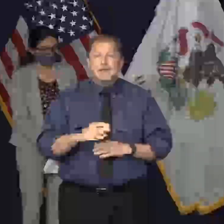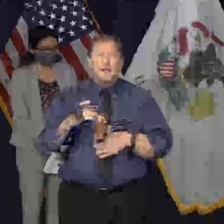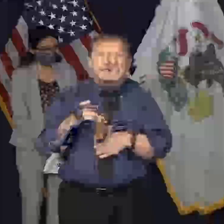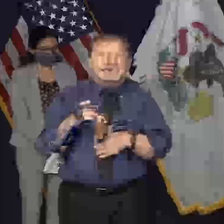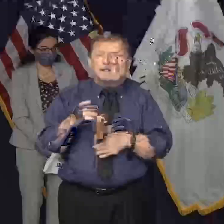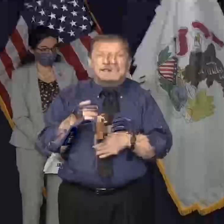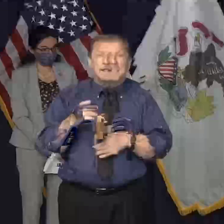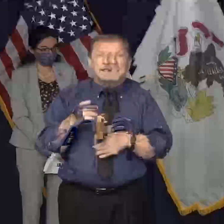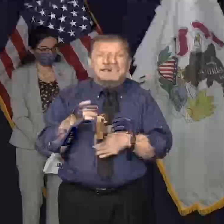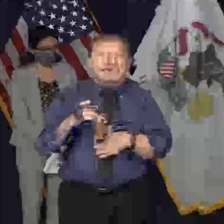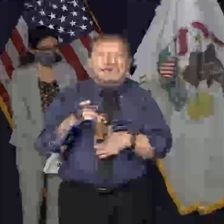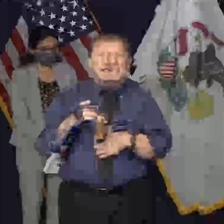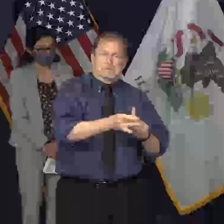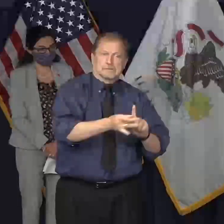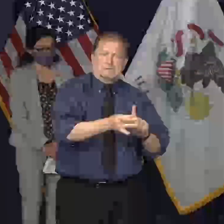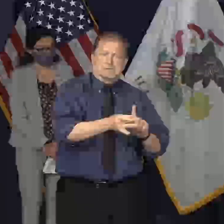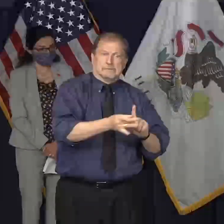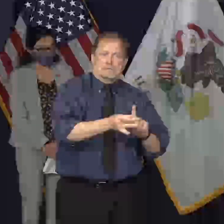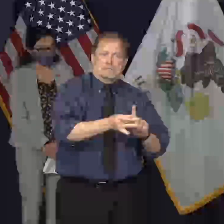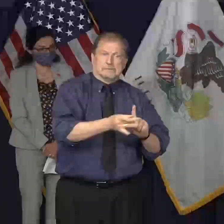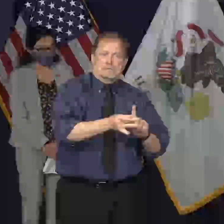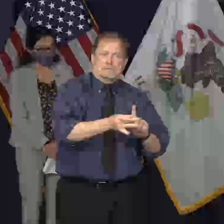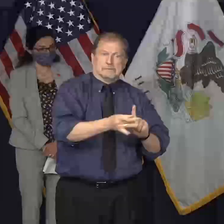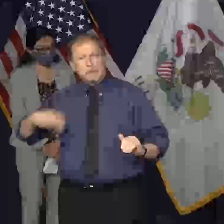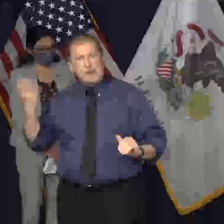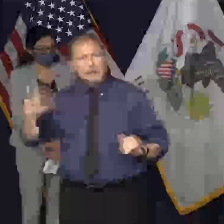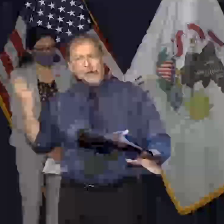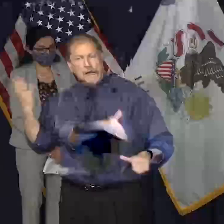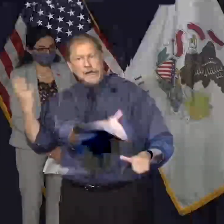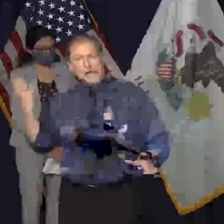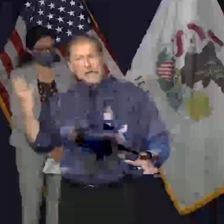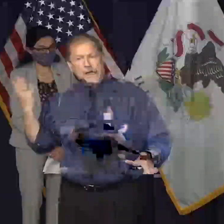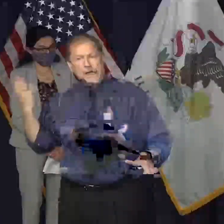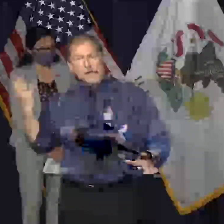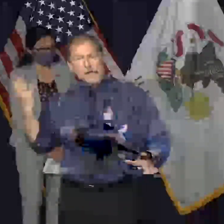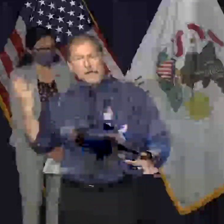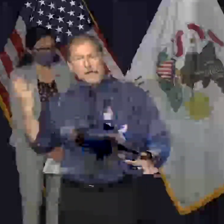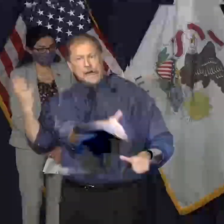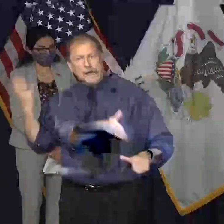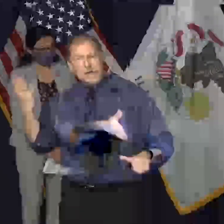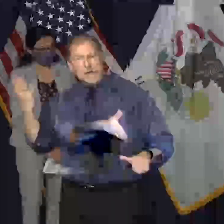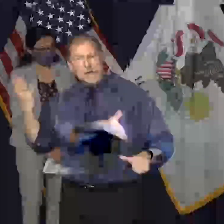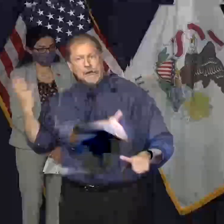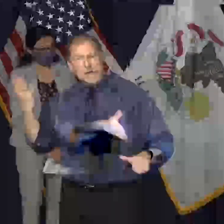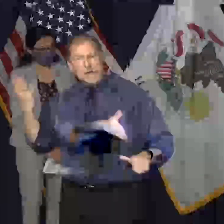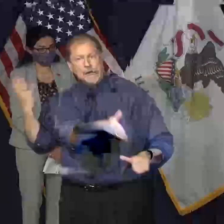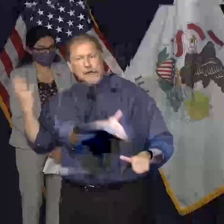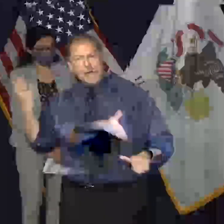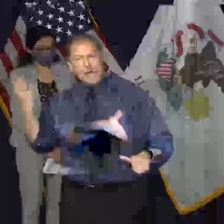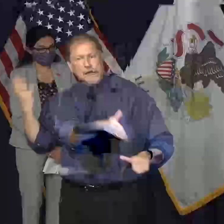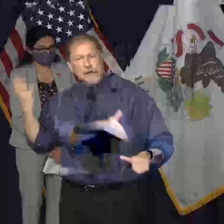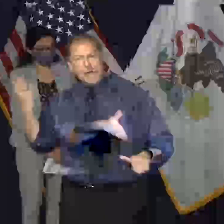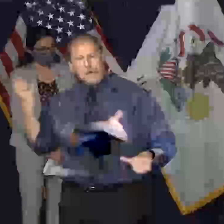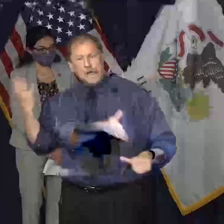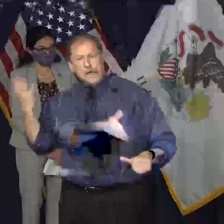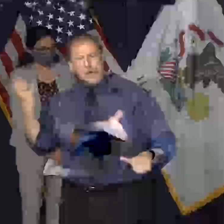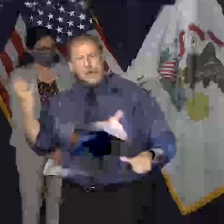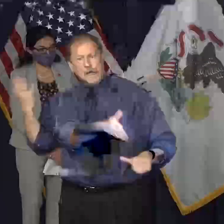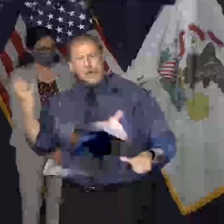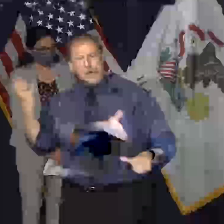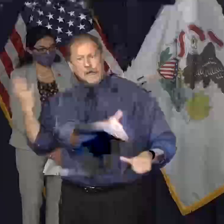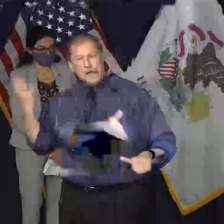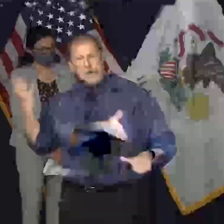virus, I urge trusted community leaders to help get the word out about the availability of COVID-19